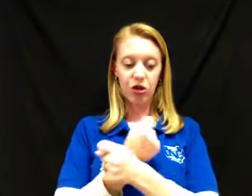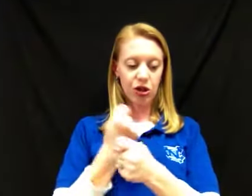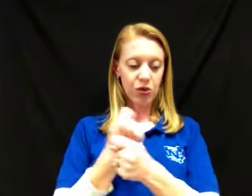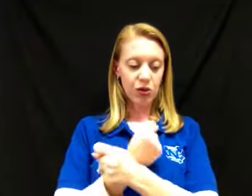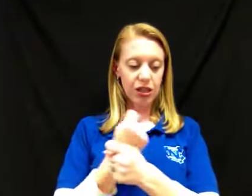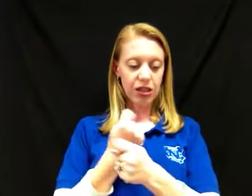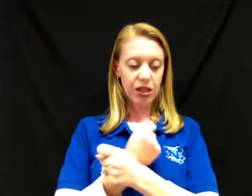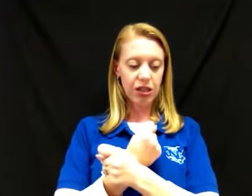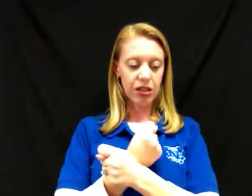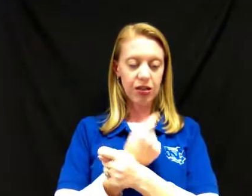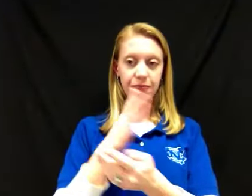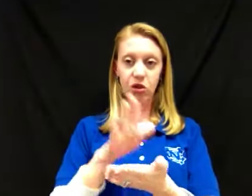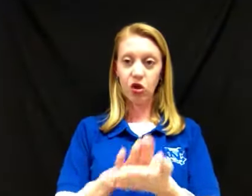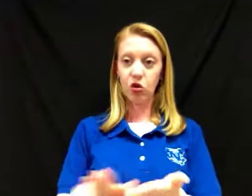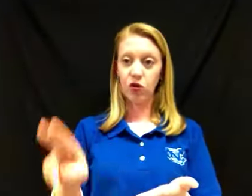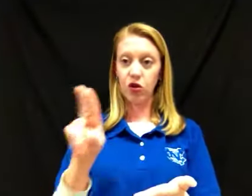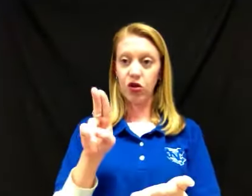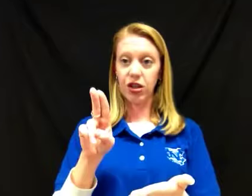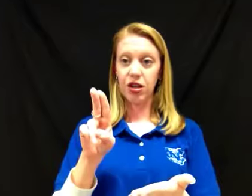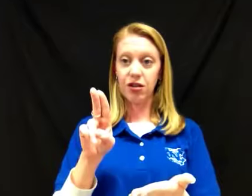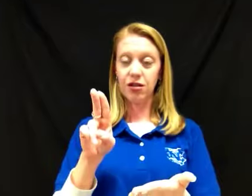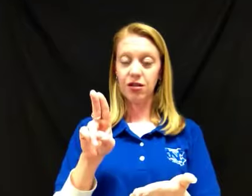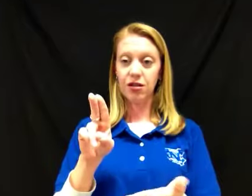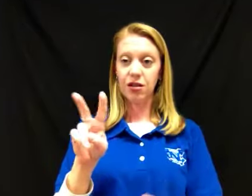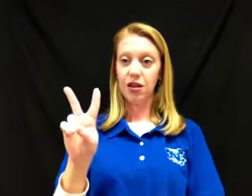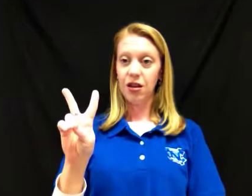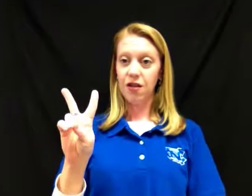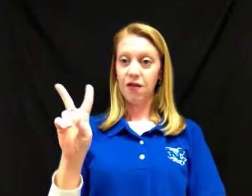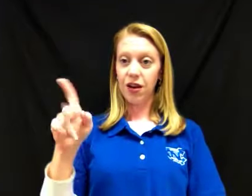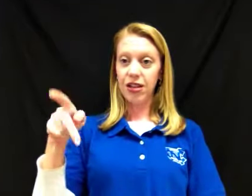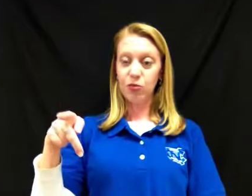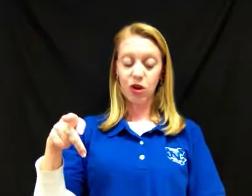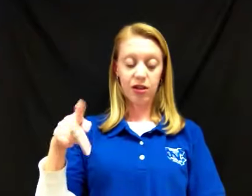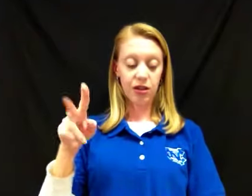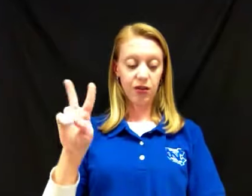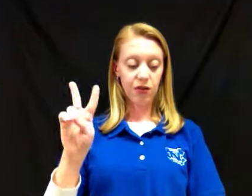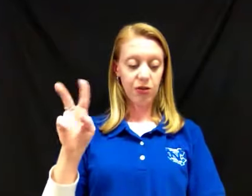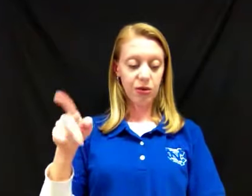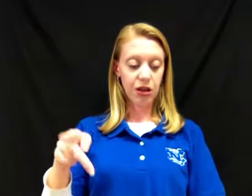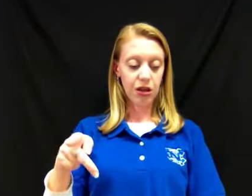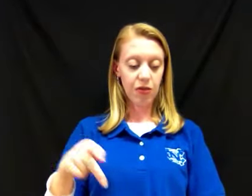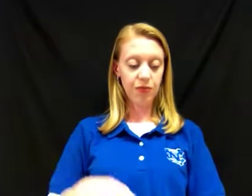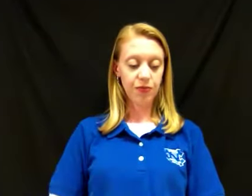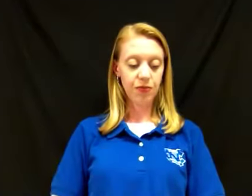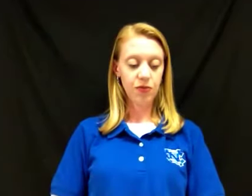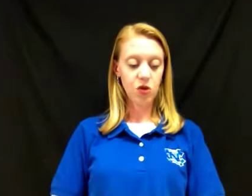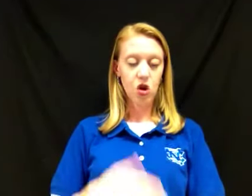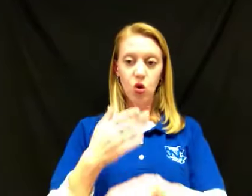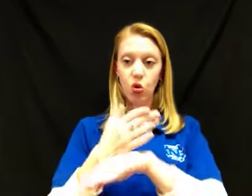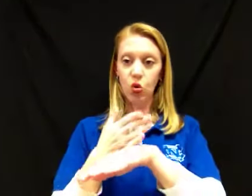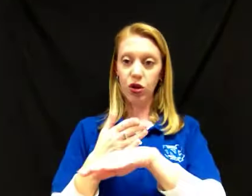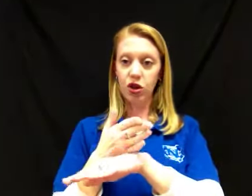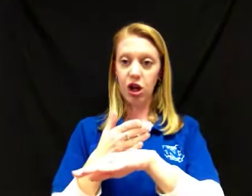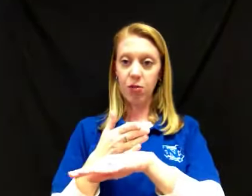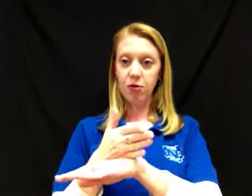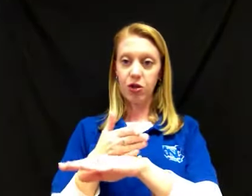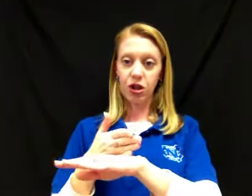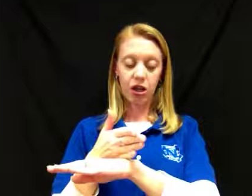Trigonometry with T's. University. Vice president, VP. Wood shop, if we're talking about